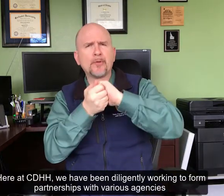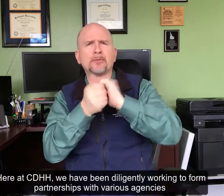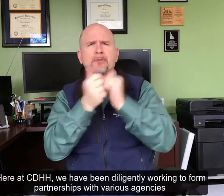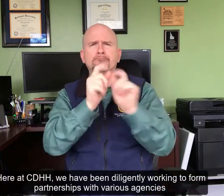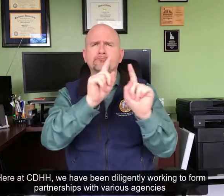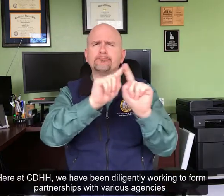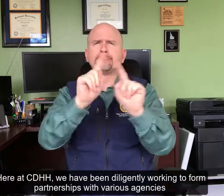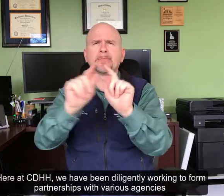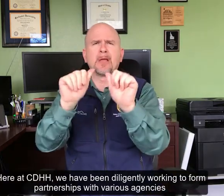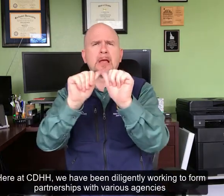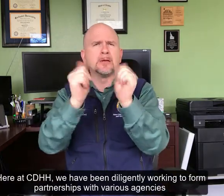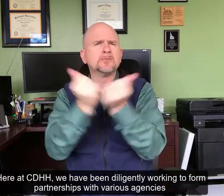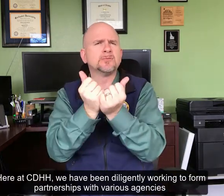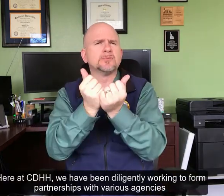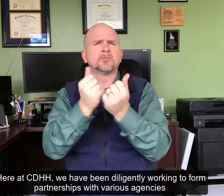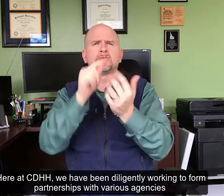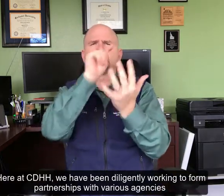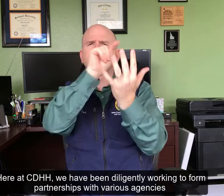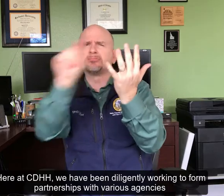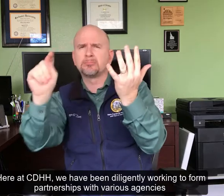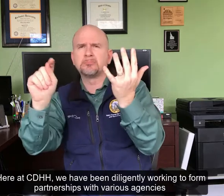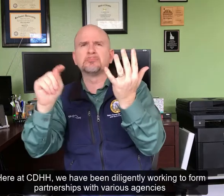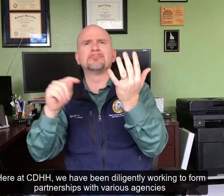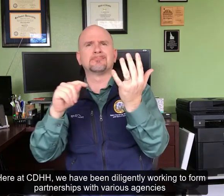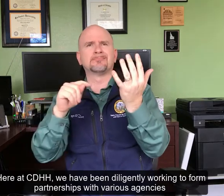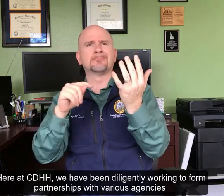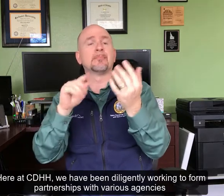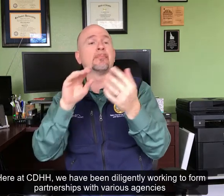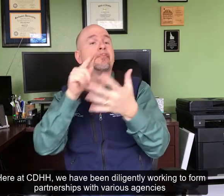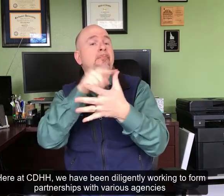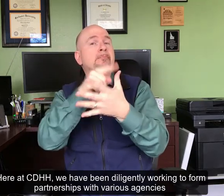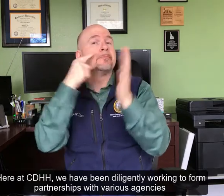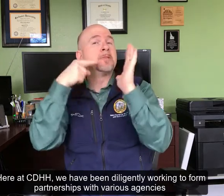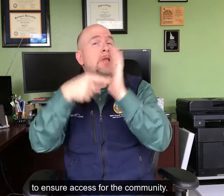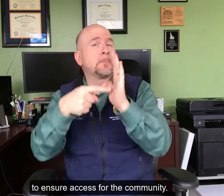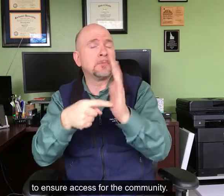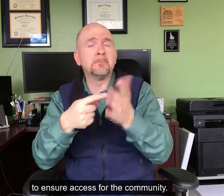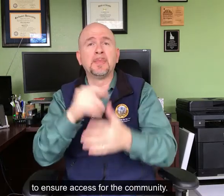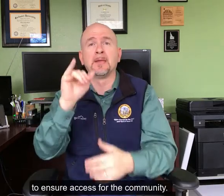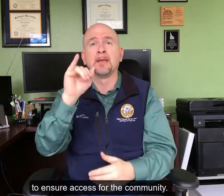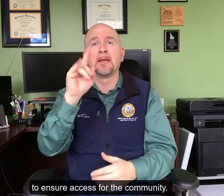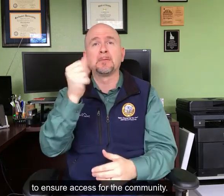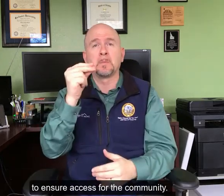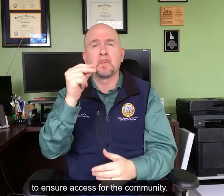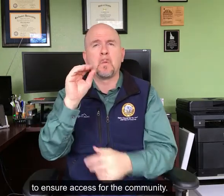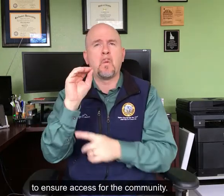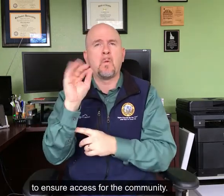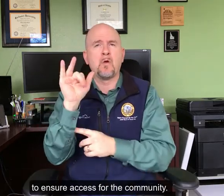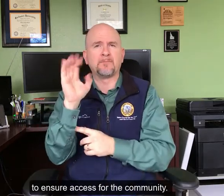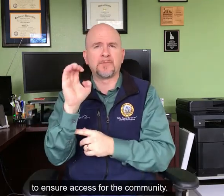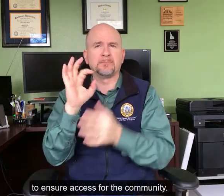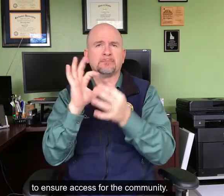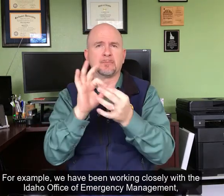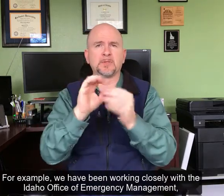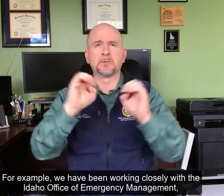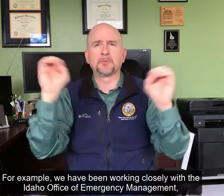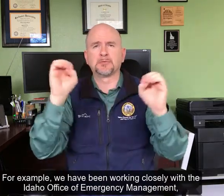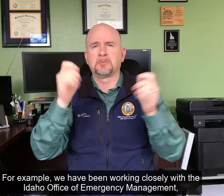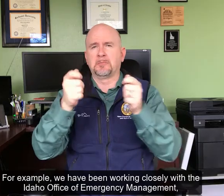we have been diligently working to form partnerships with various agencies to ensure access for the community. For example, we